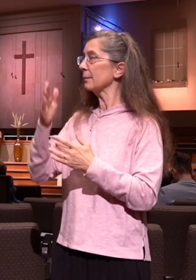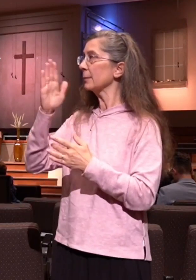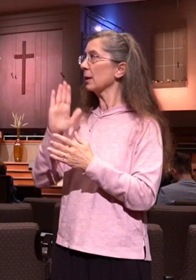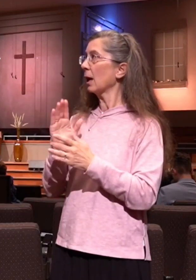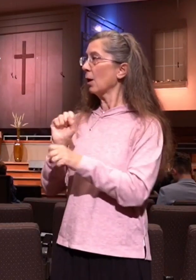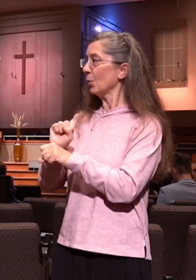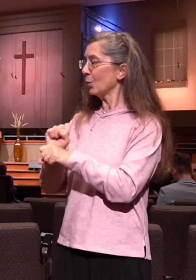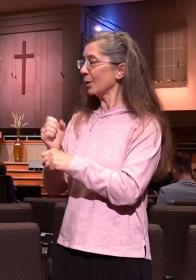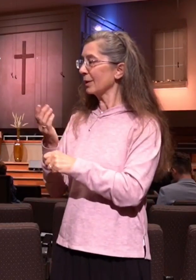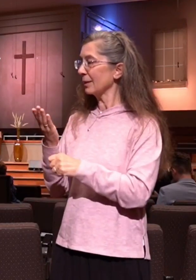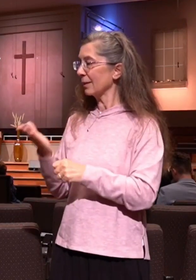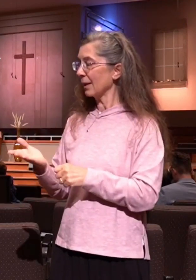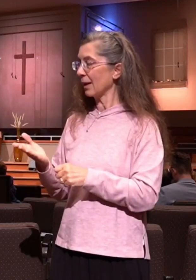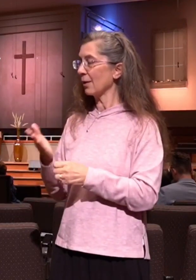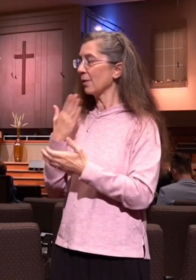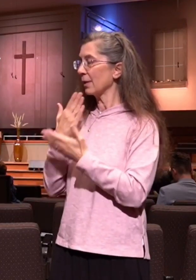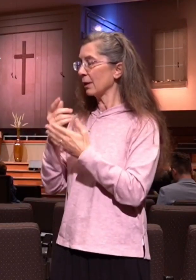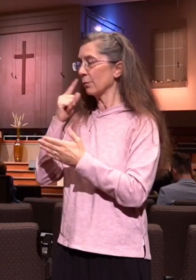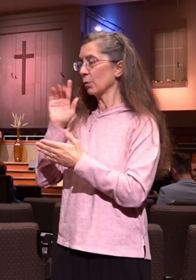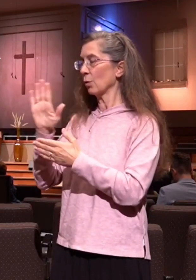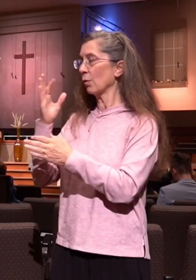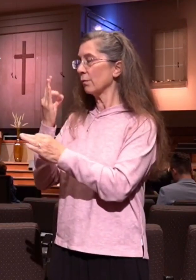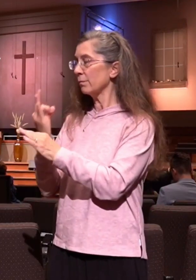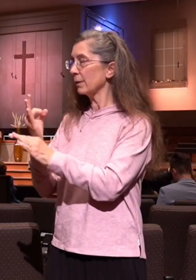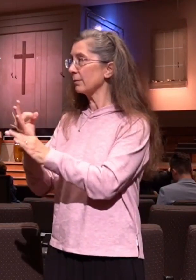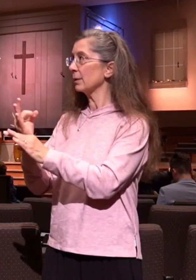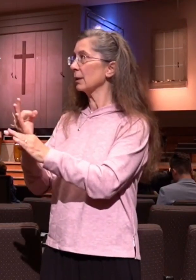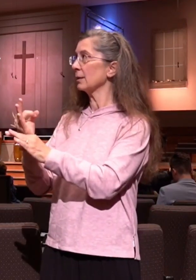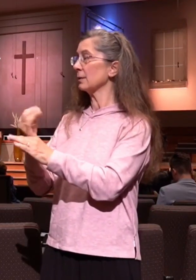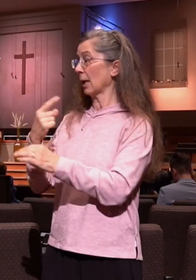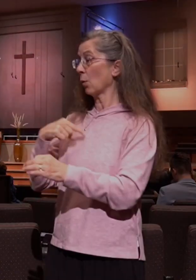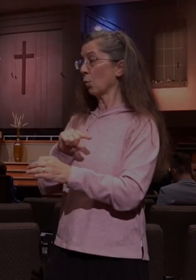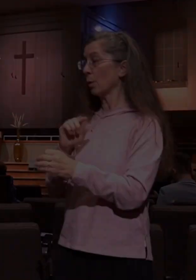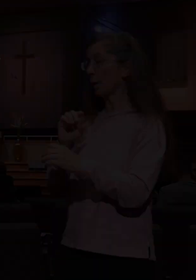on the other side of the world. So thanks for being faithful, and just know that you've got a church family that's praying for you here.